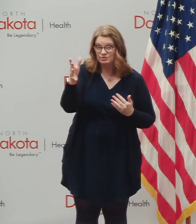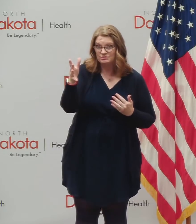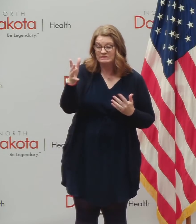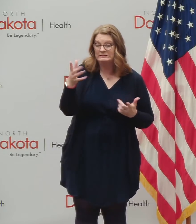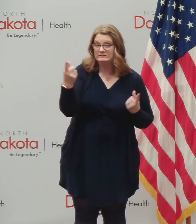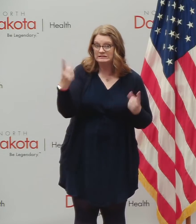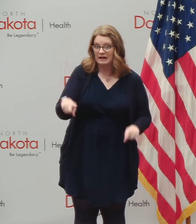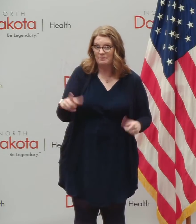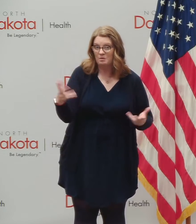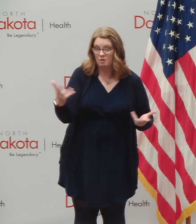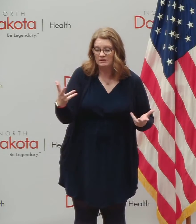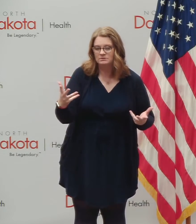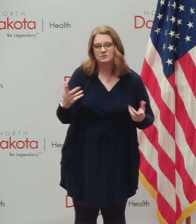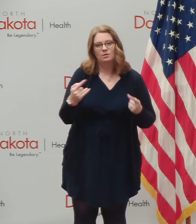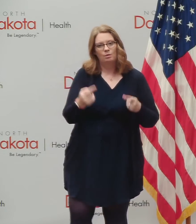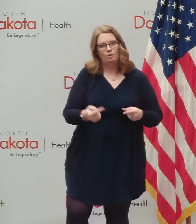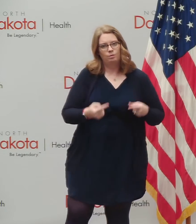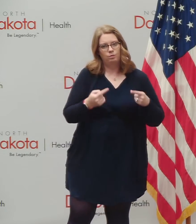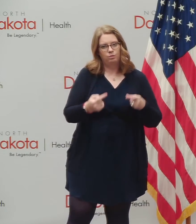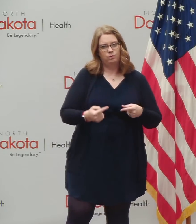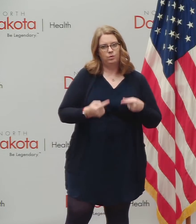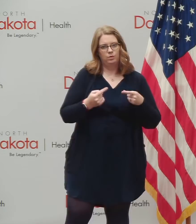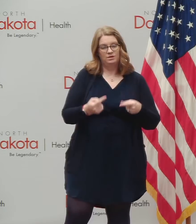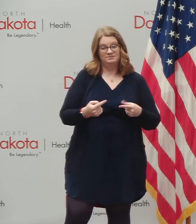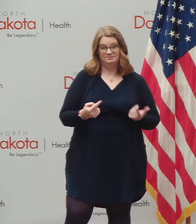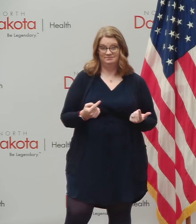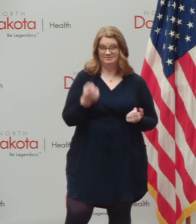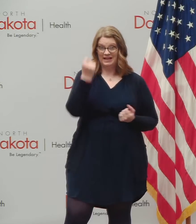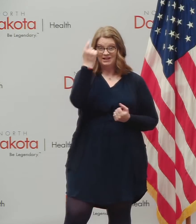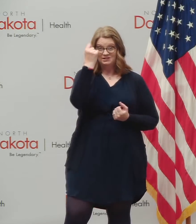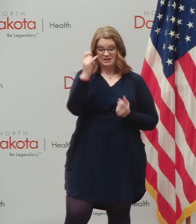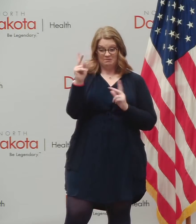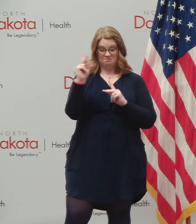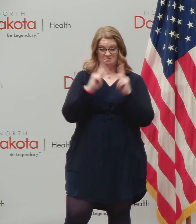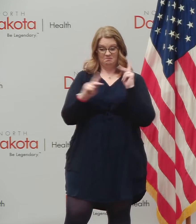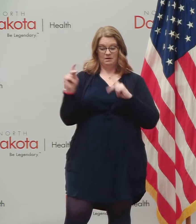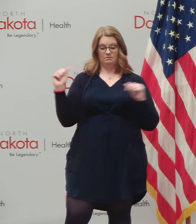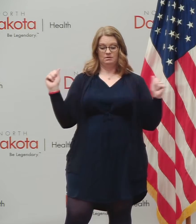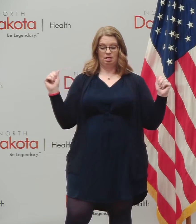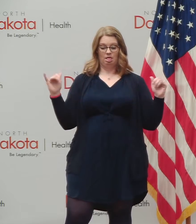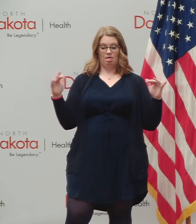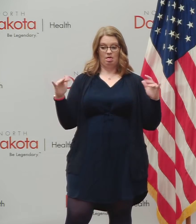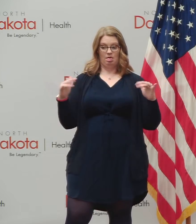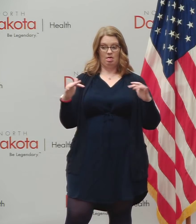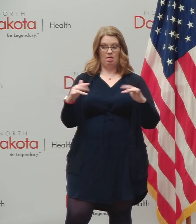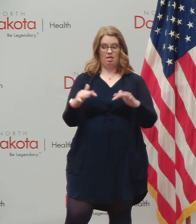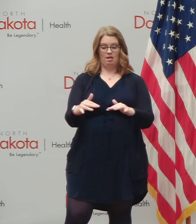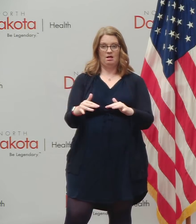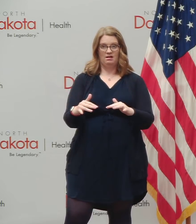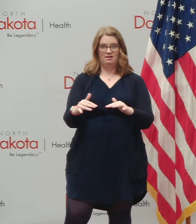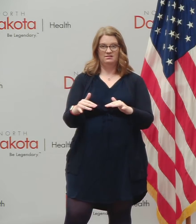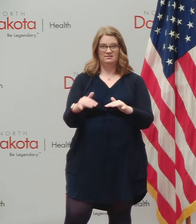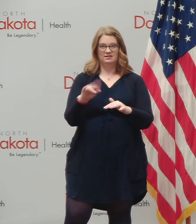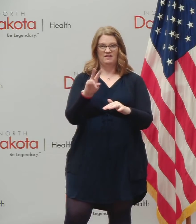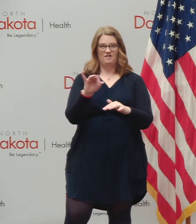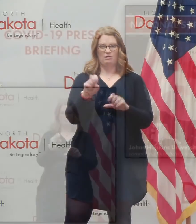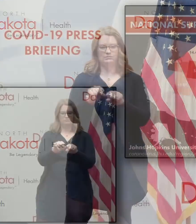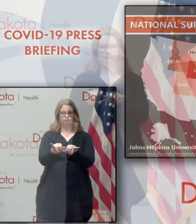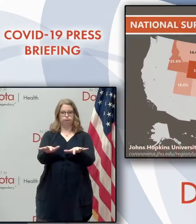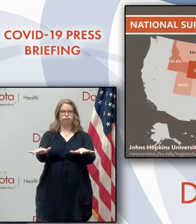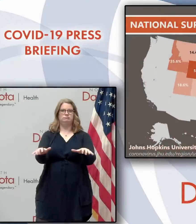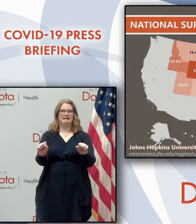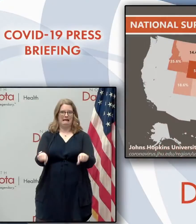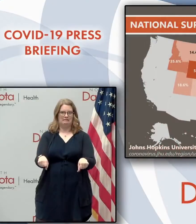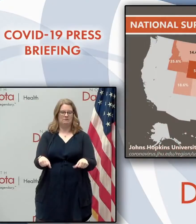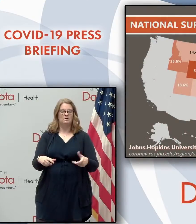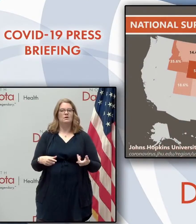got some real challenges because we know that when people gather, that's when the virus can spread. We've known that all along. And